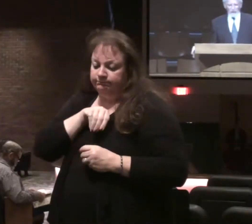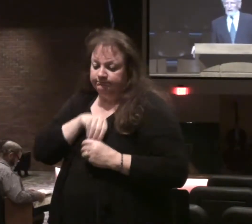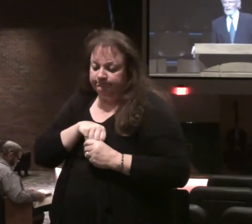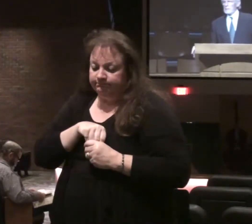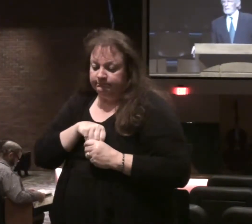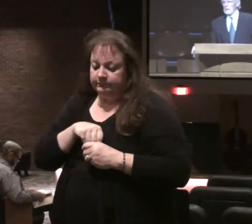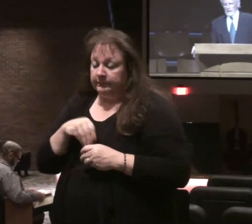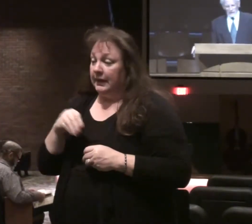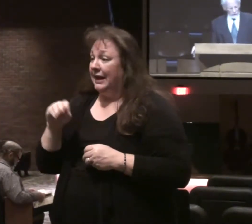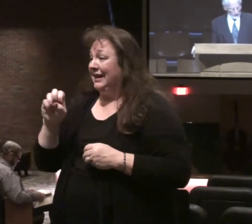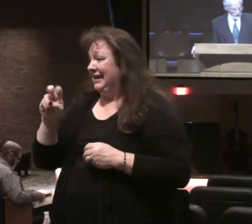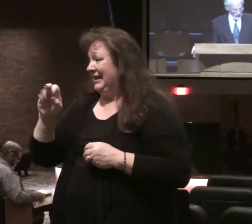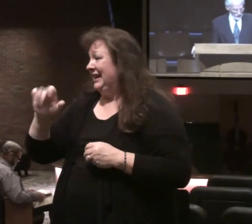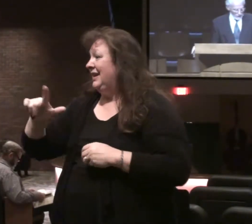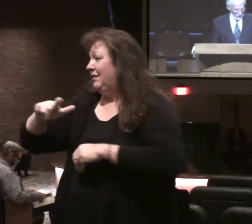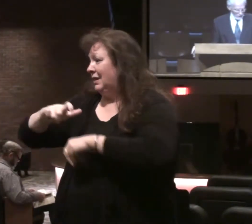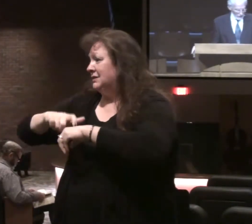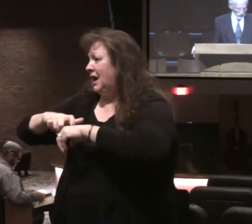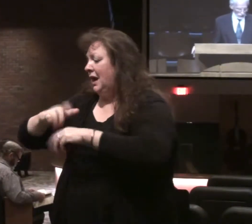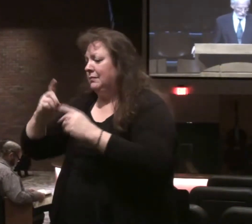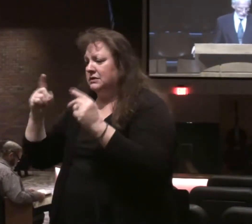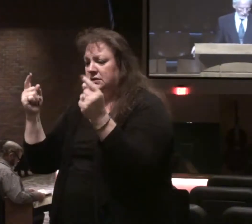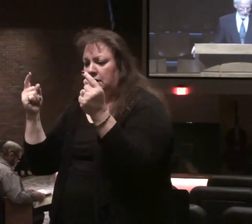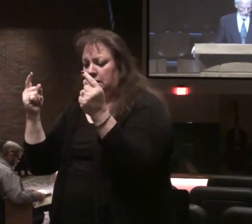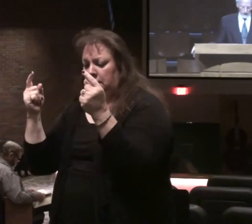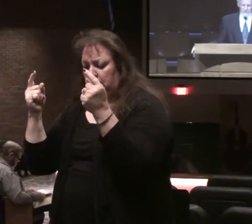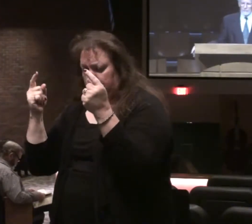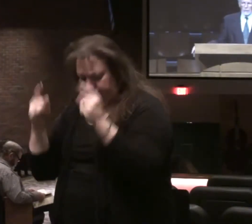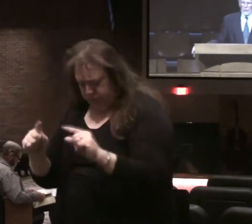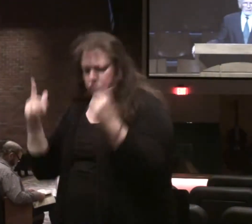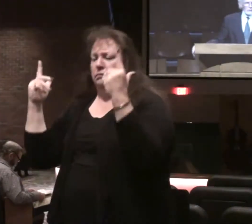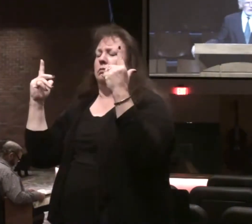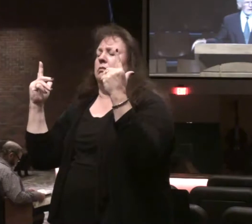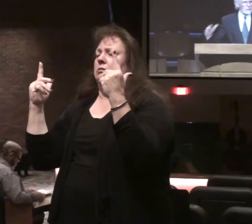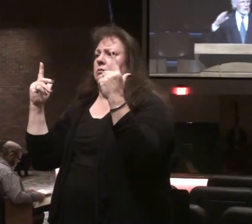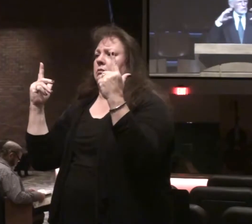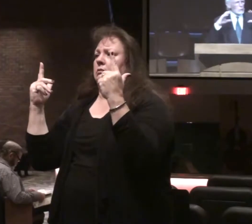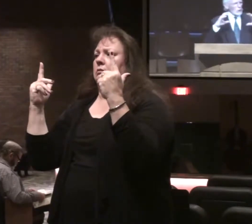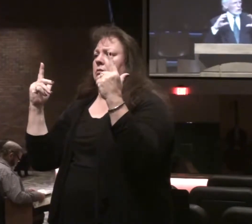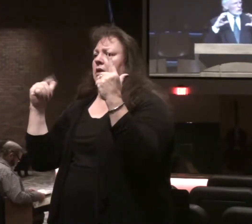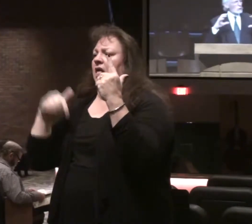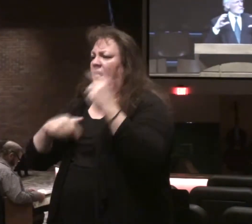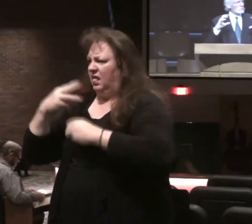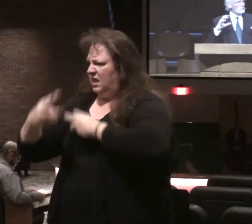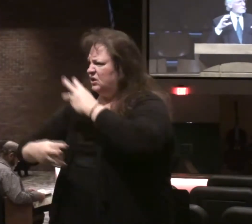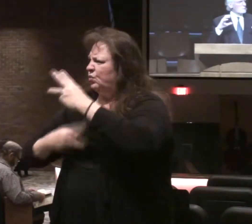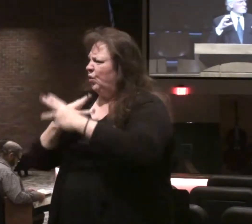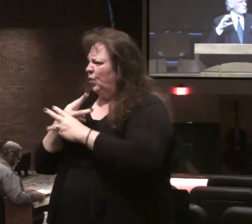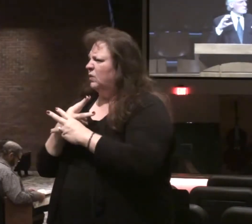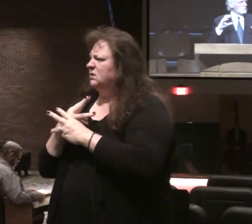evil time, when it suddenly falls on them. That's it. In this world,